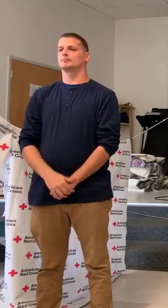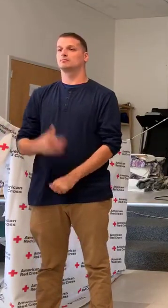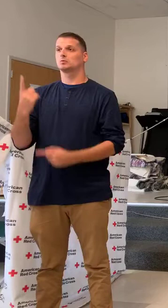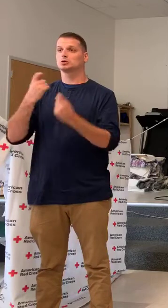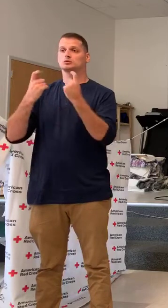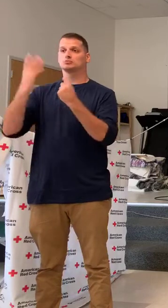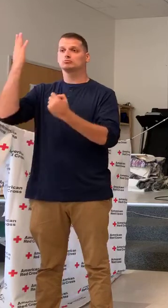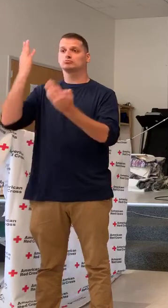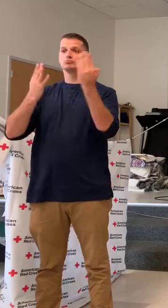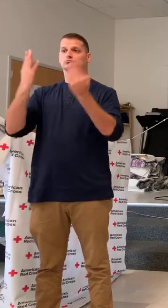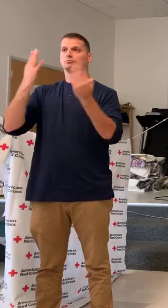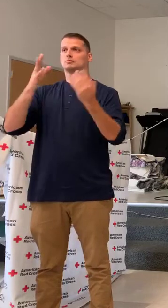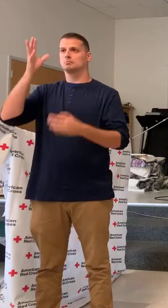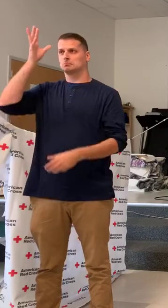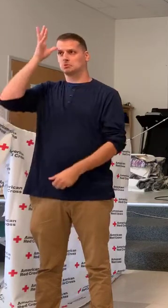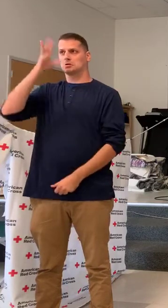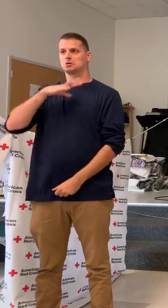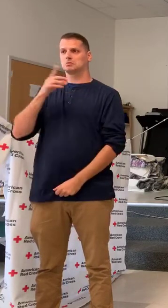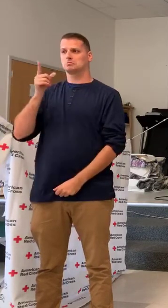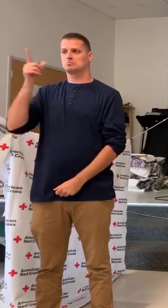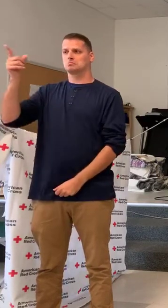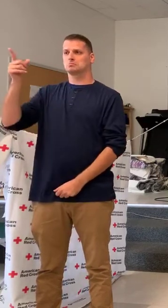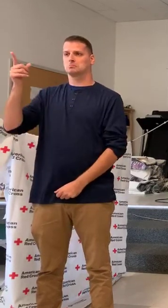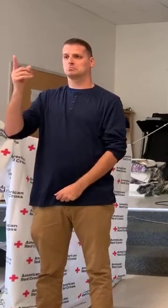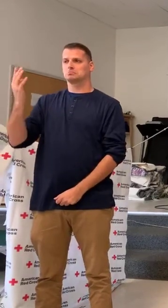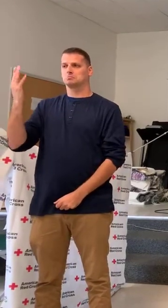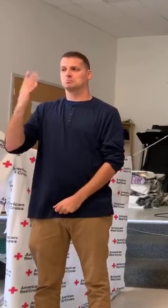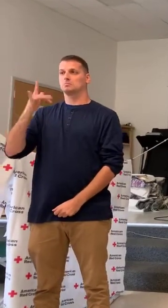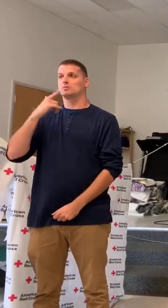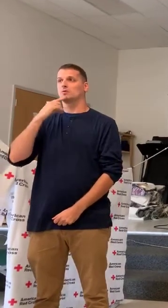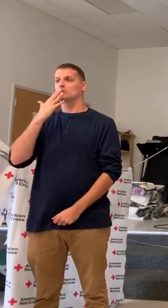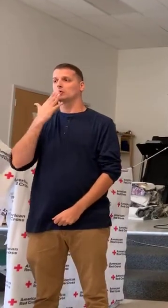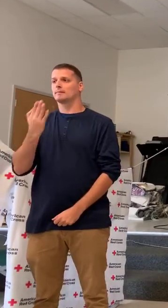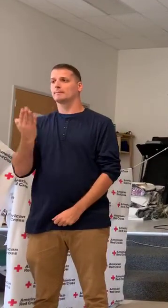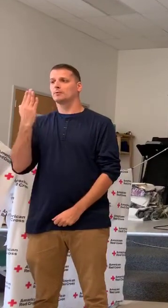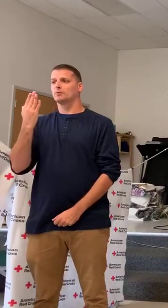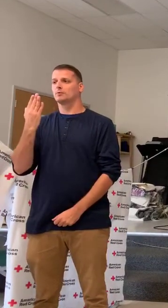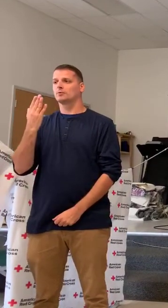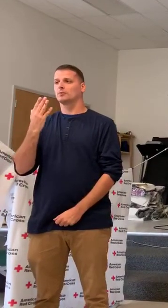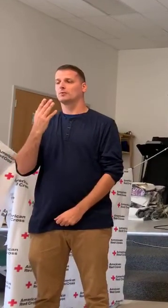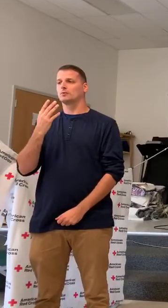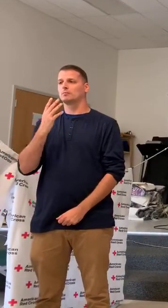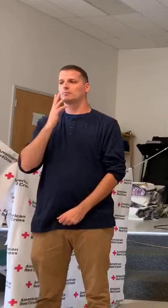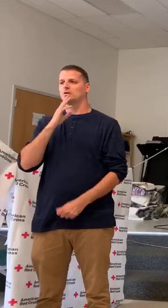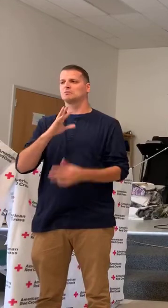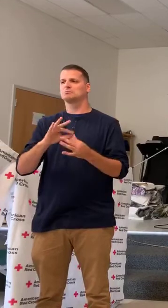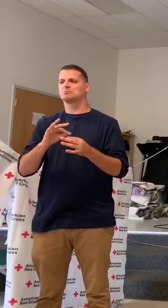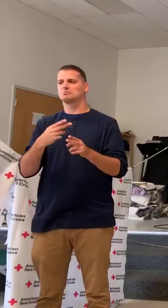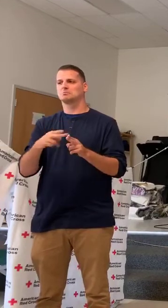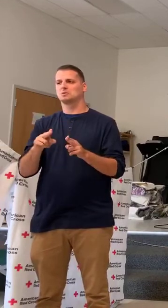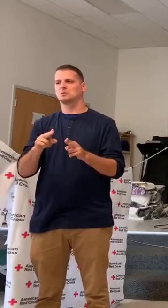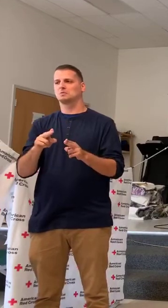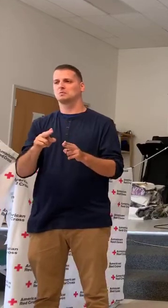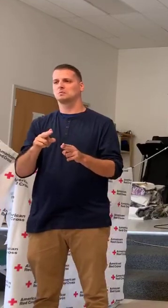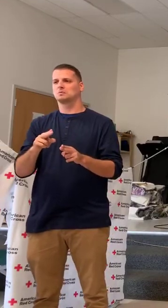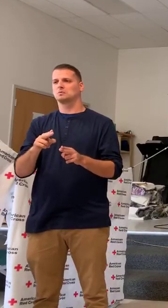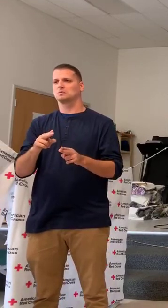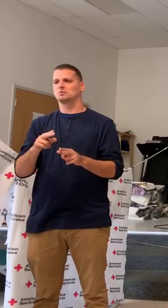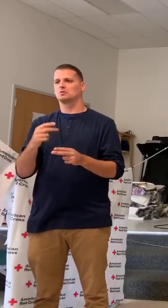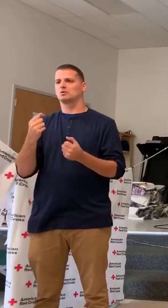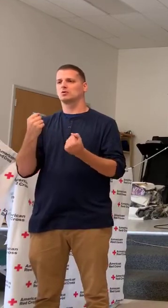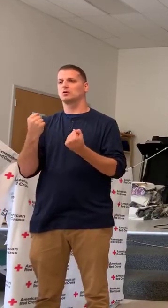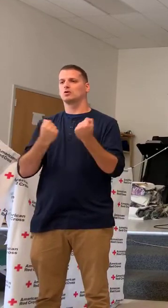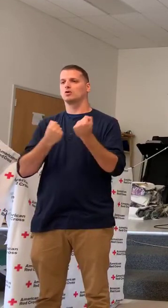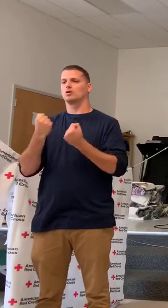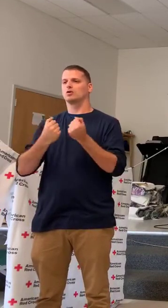Yes, good morning. Thank you for being here. You talked very briefly on the power restoration through the corridor. Is